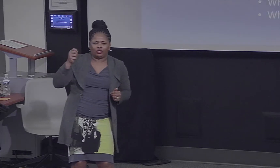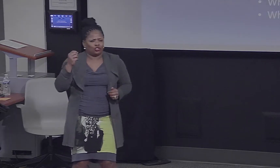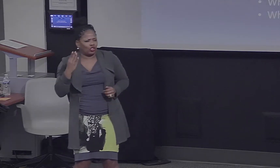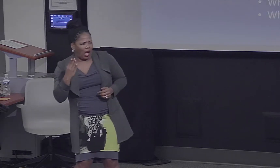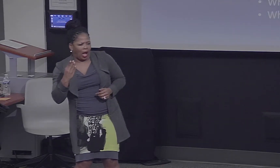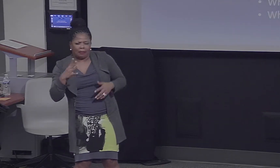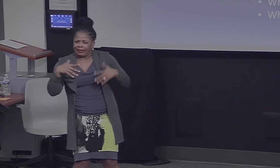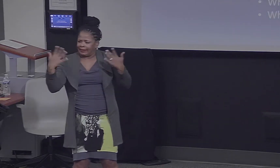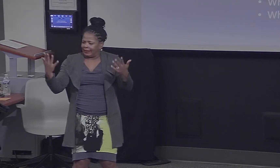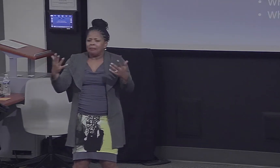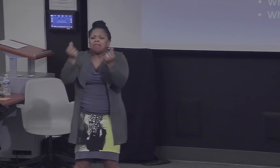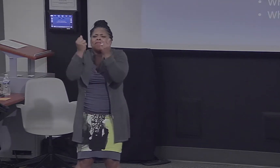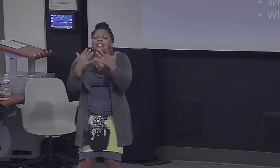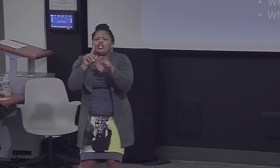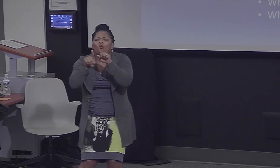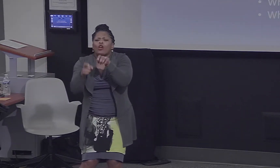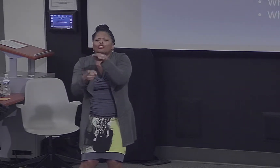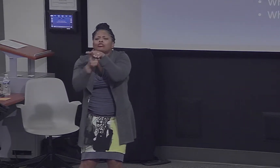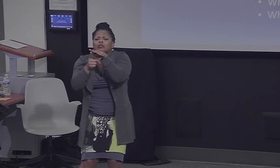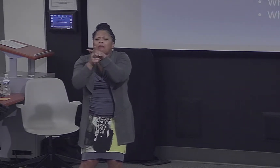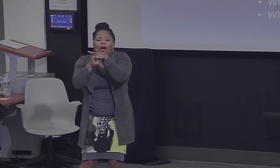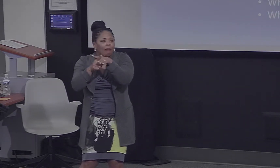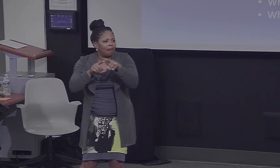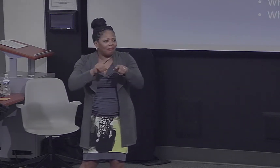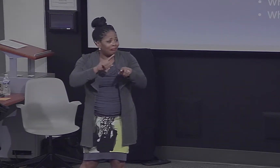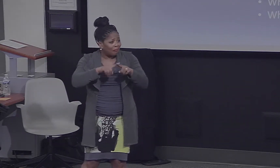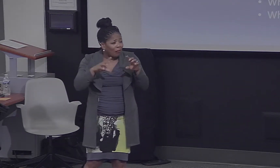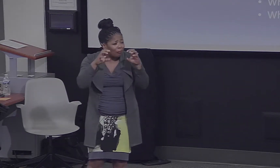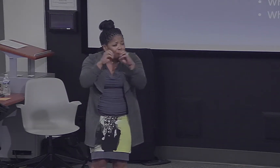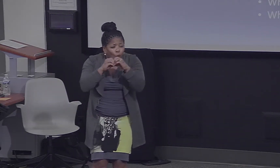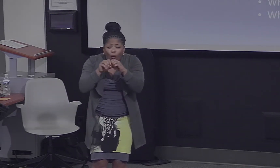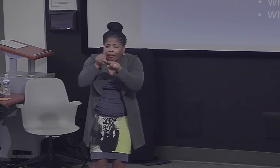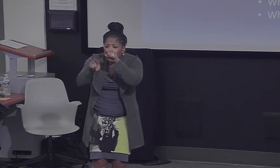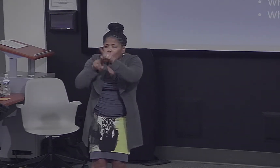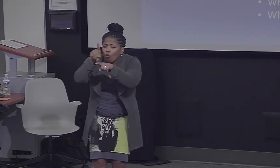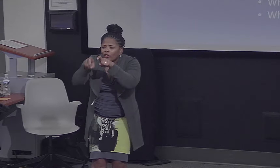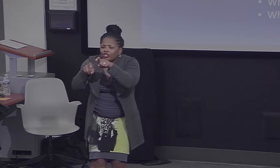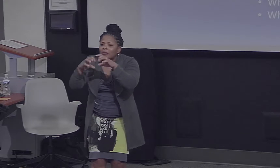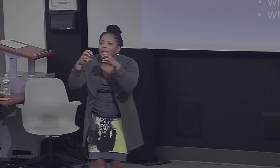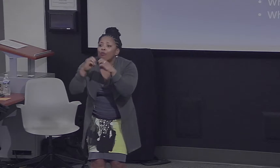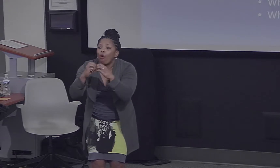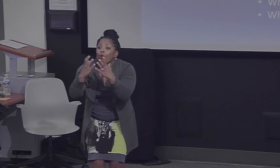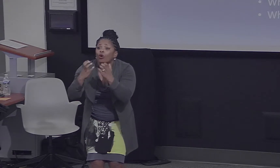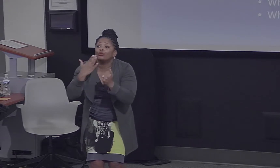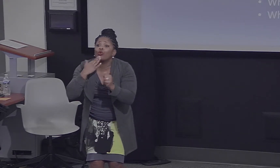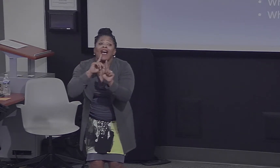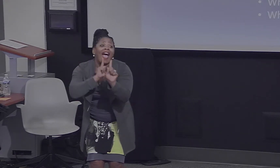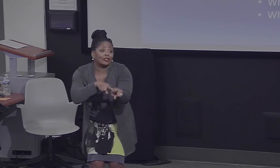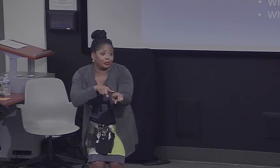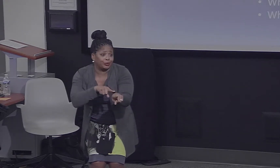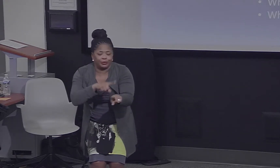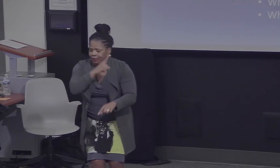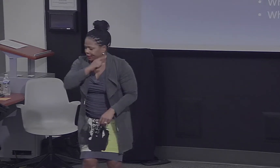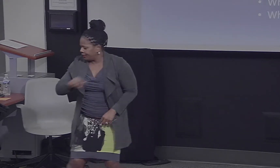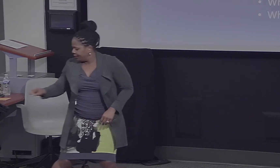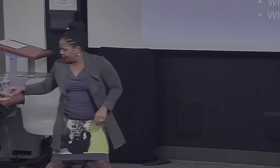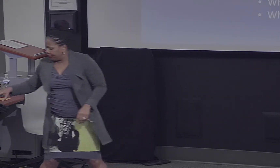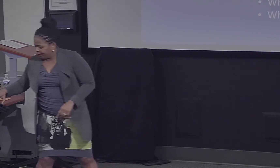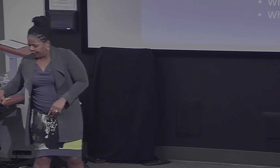and I'll just break it down to the questions that I had. Why me? Why now? So many questions come to mind.